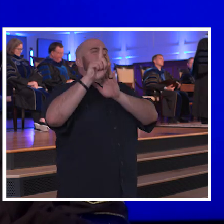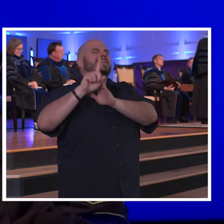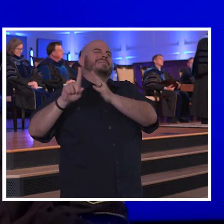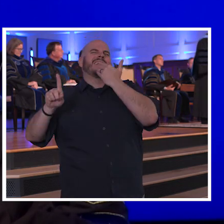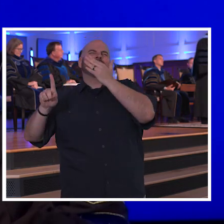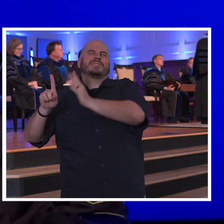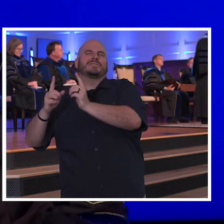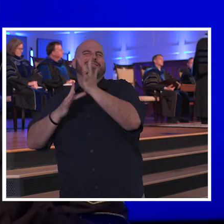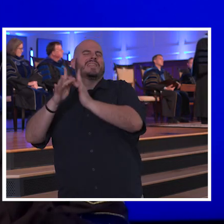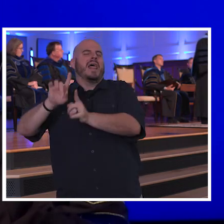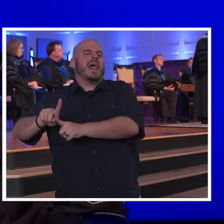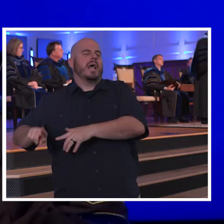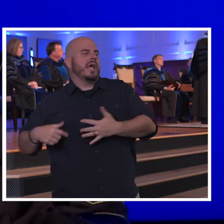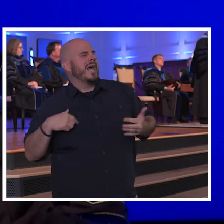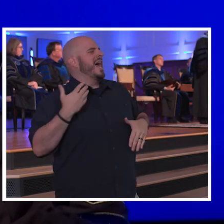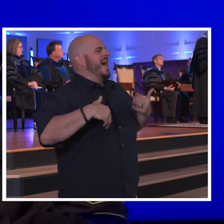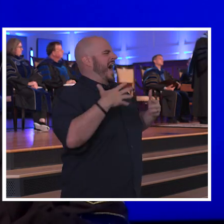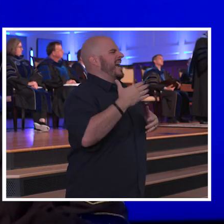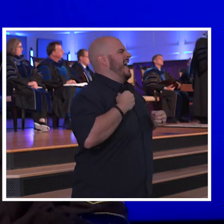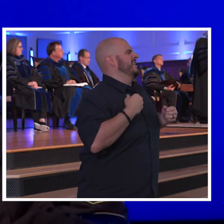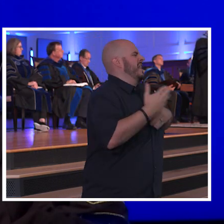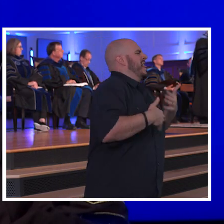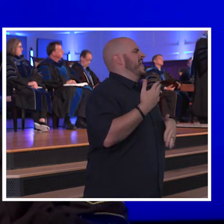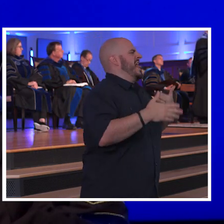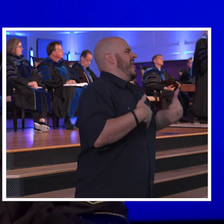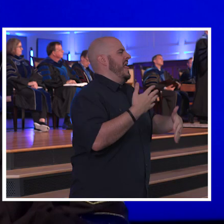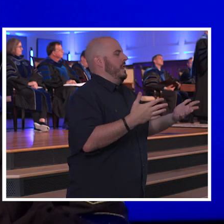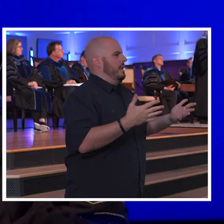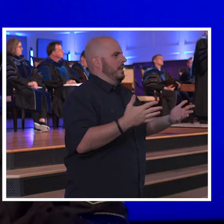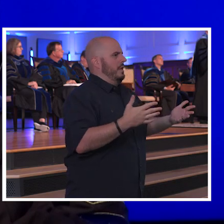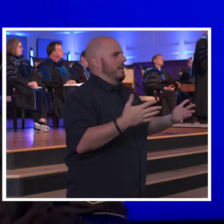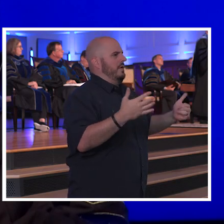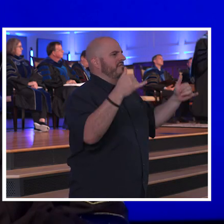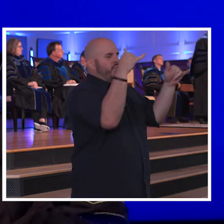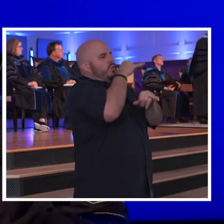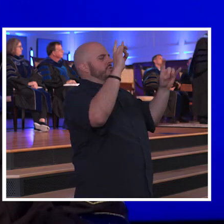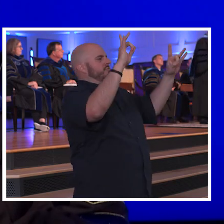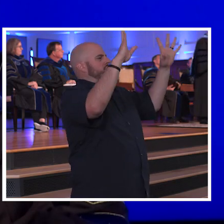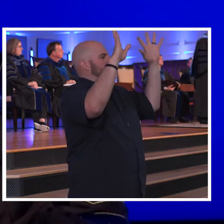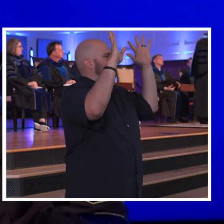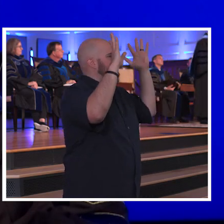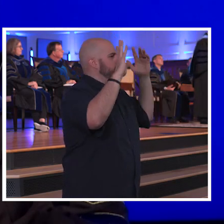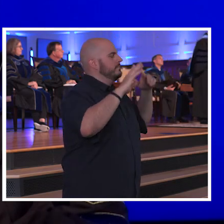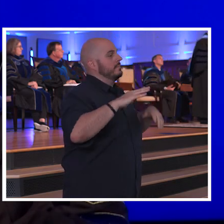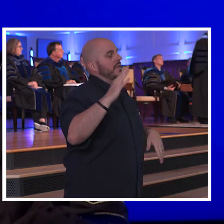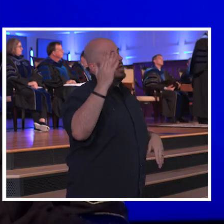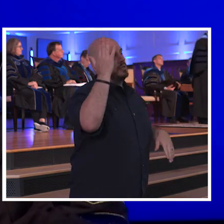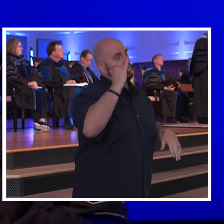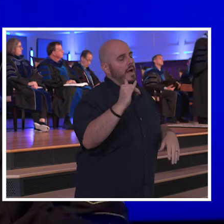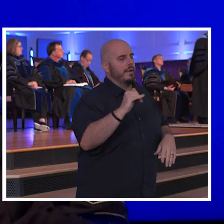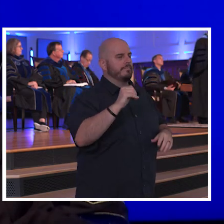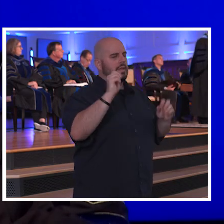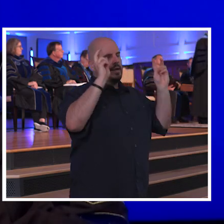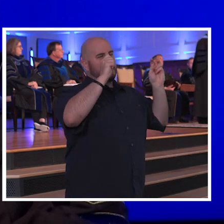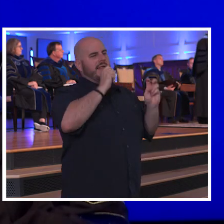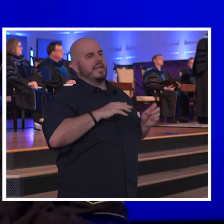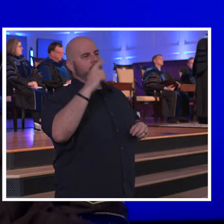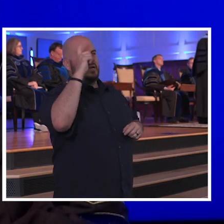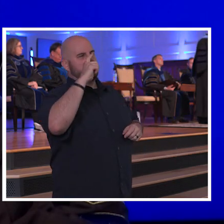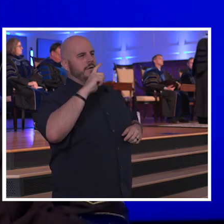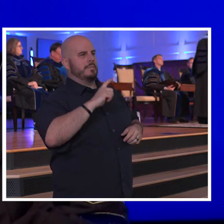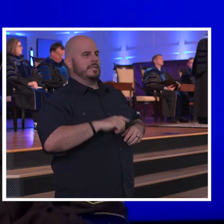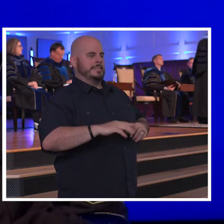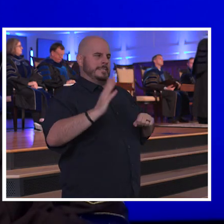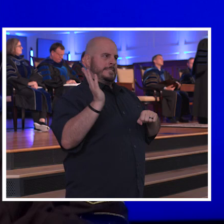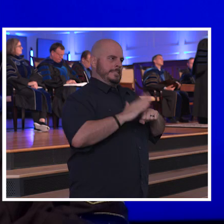power, and nothing could be more foolish. That's why Lady Wisdom admonishes us in verse 7, "Be not wise